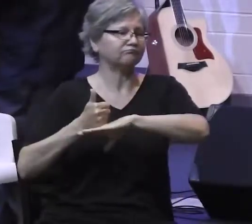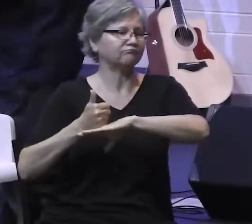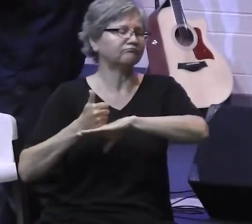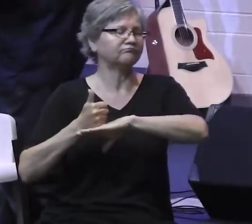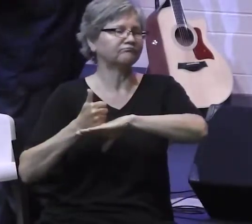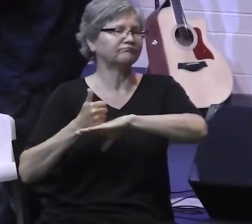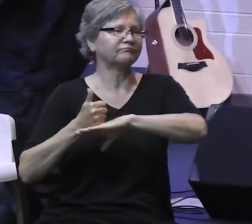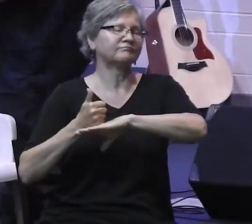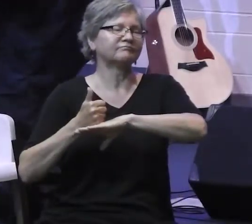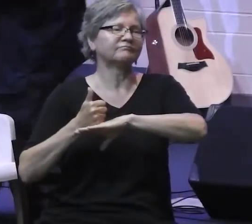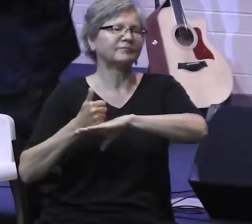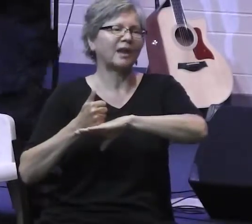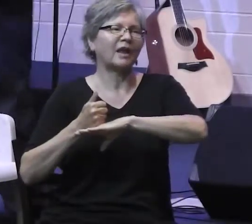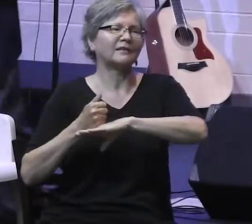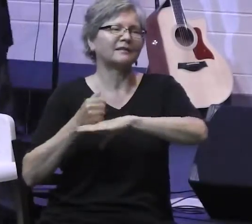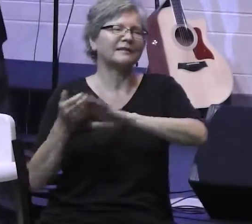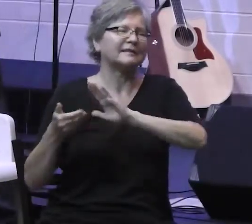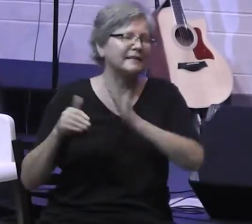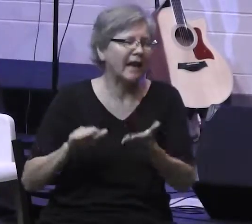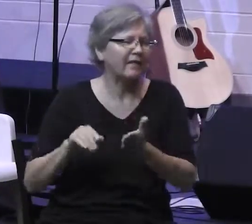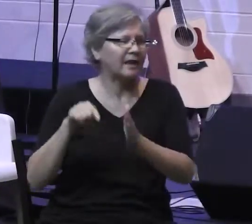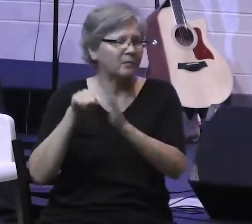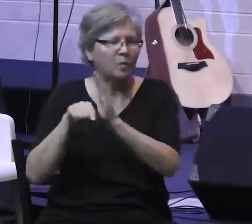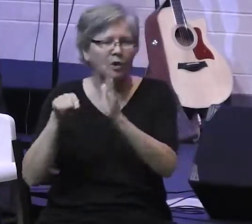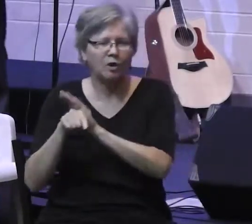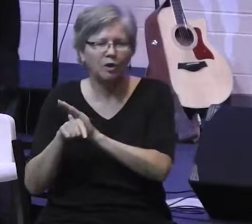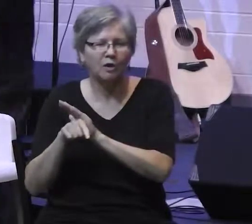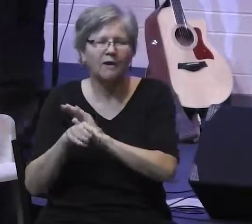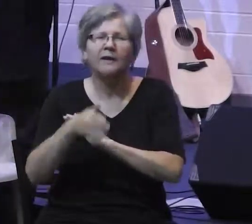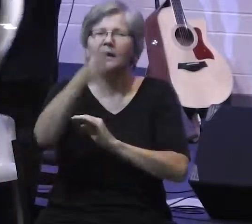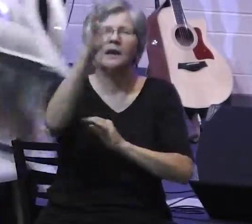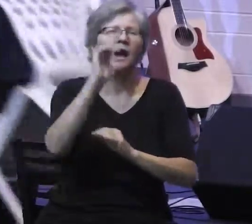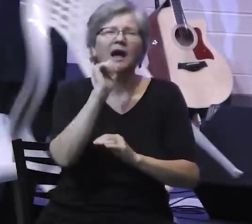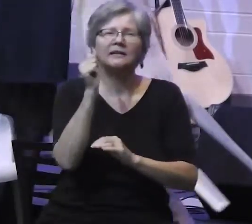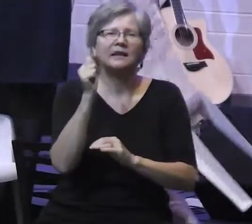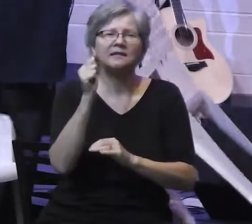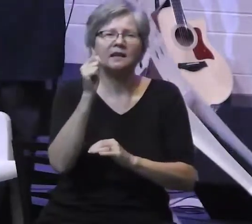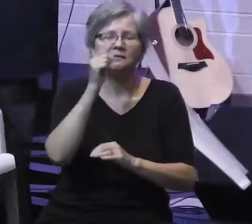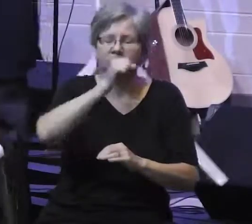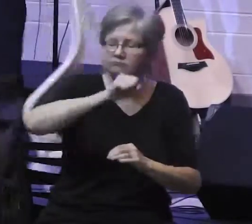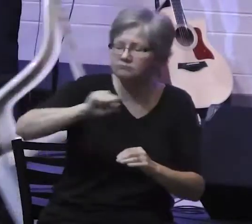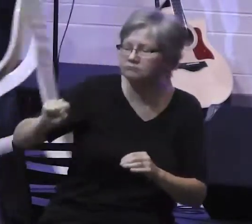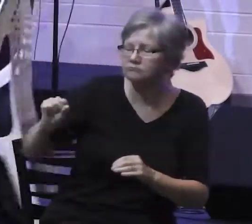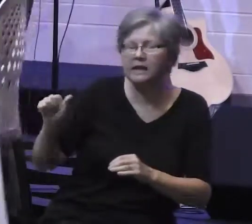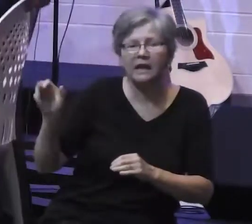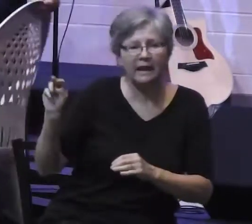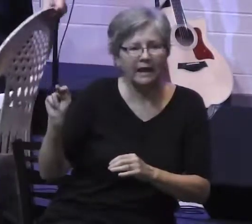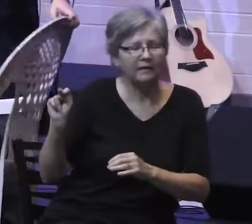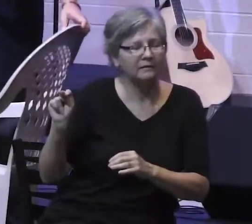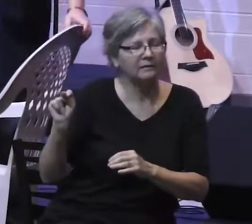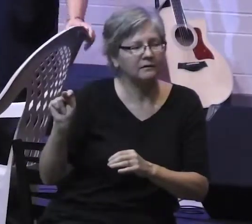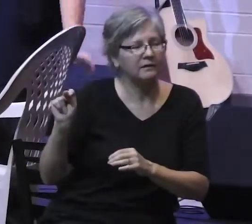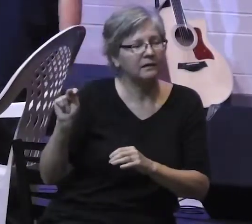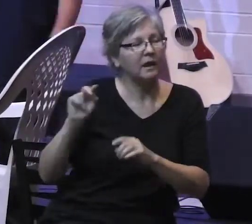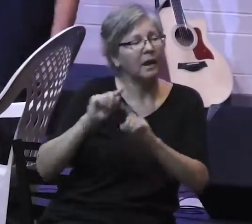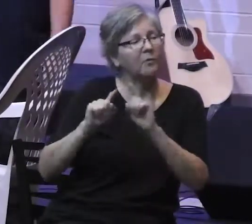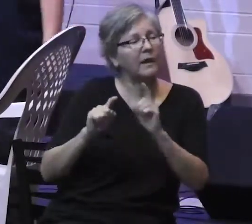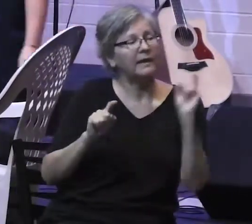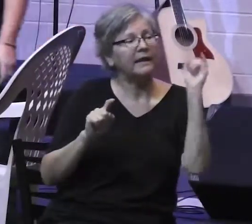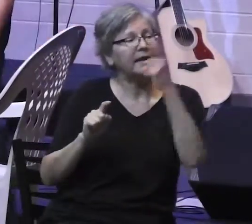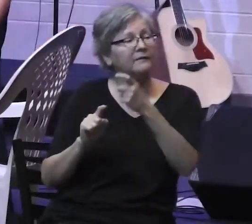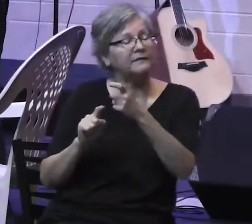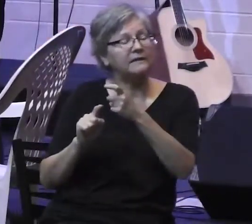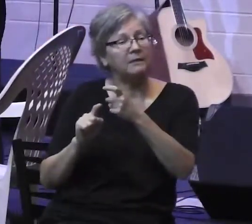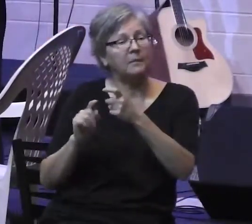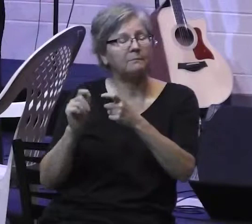story for another day. But does God turn away from Cain? No, actually He doesn't. He sets a mark on Cain's head and says, you know what? I'm going to go